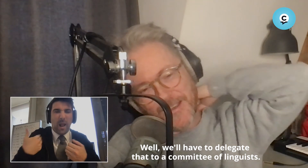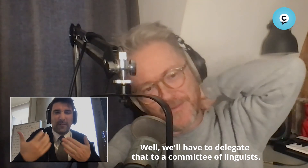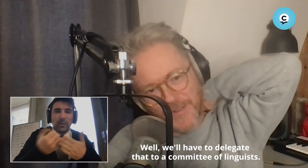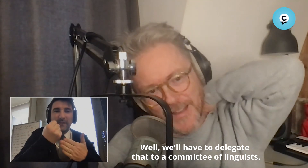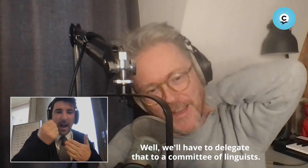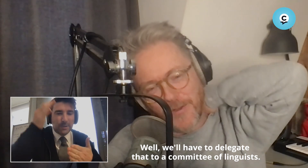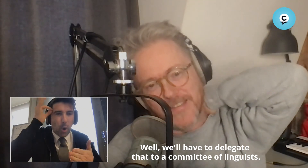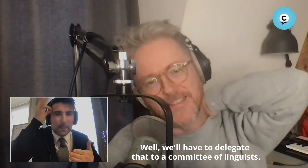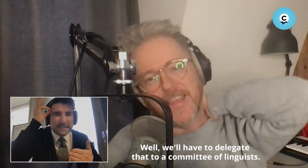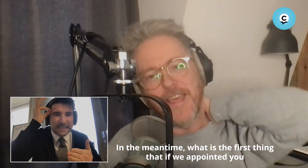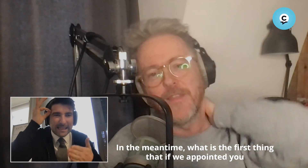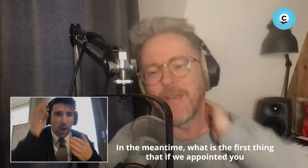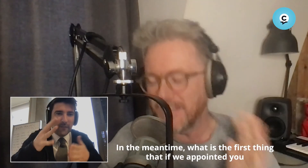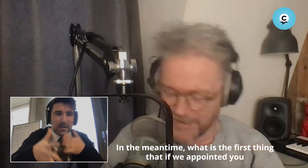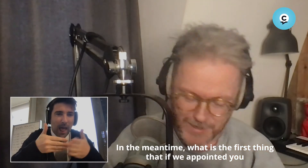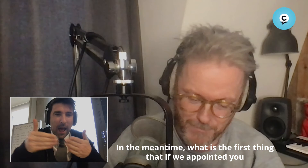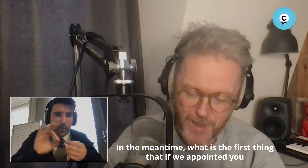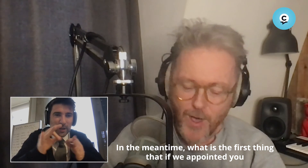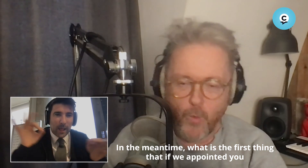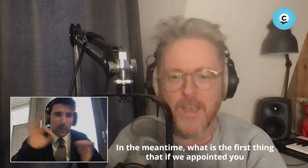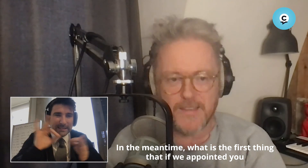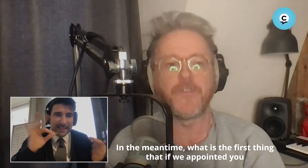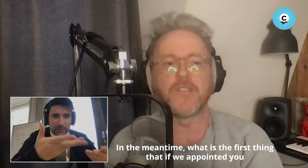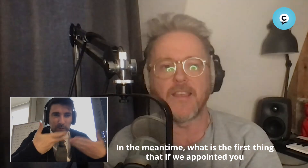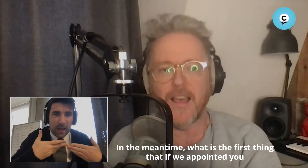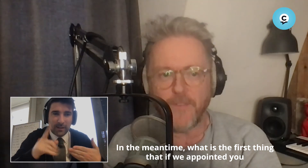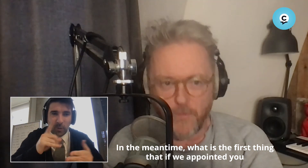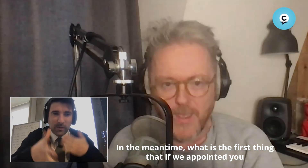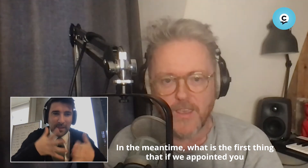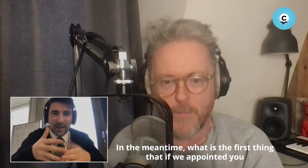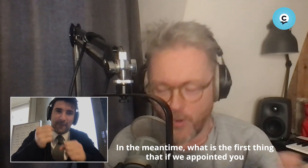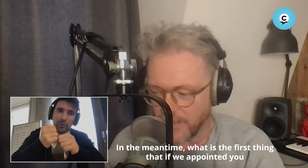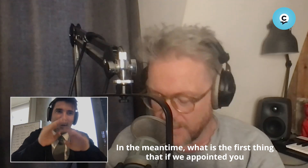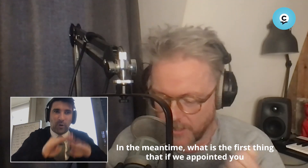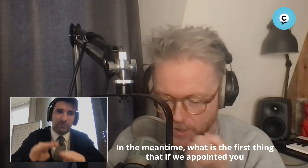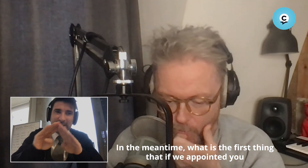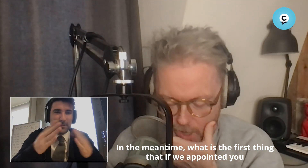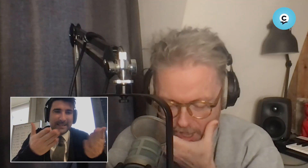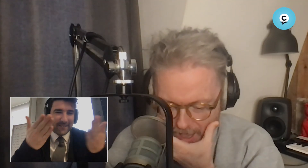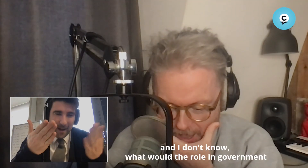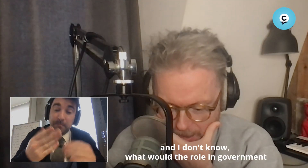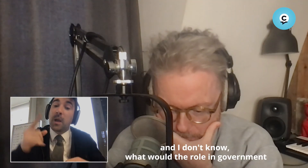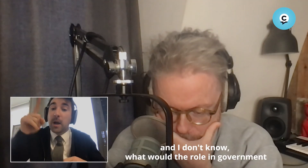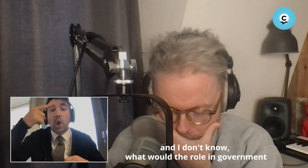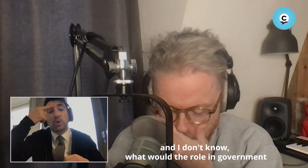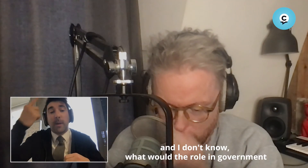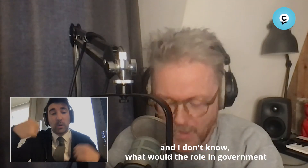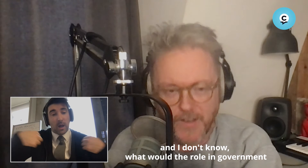of linguists. In the meantime, what is the first thing that if we appointed you, I don't know,